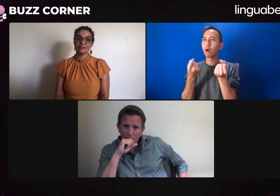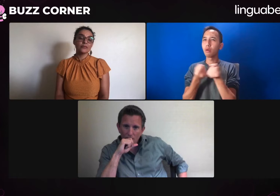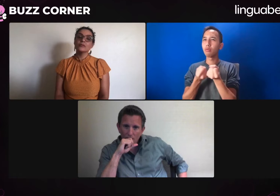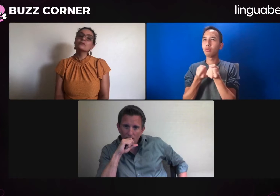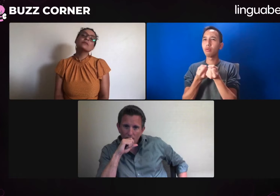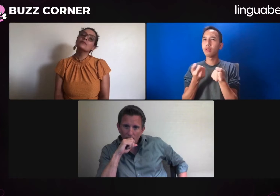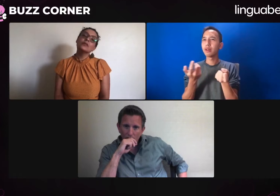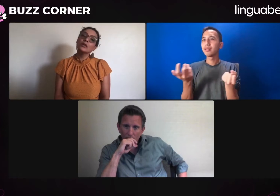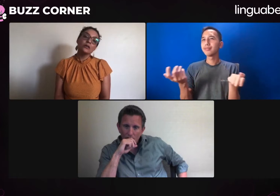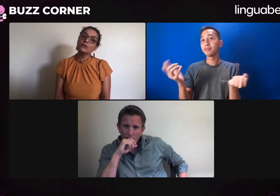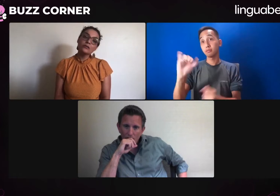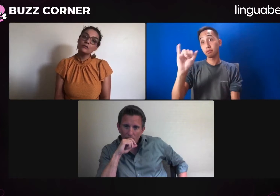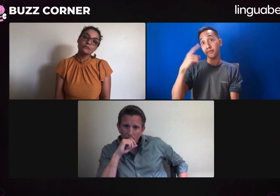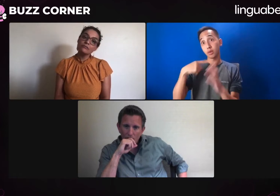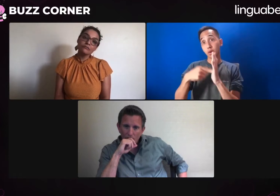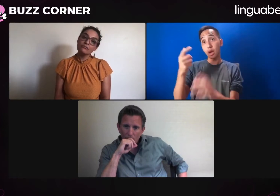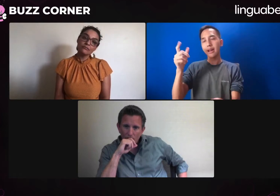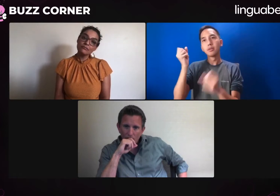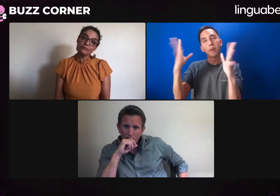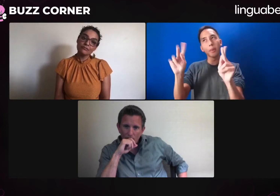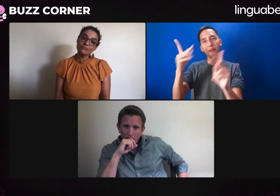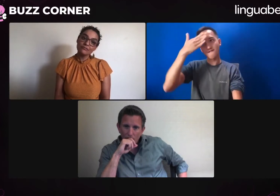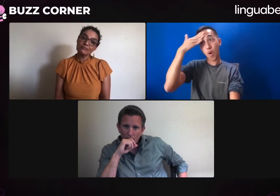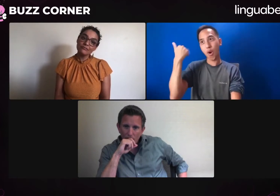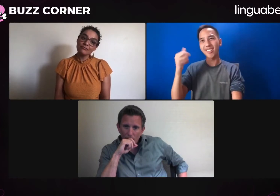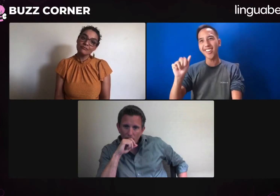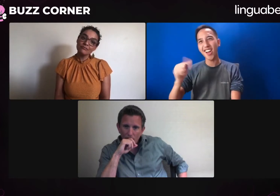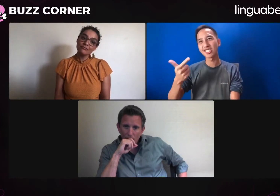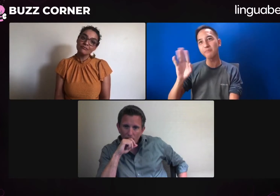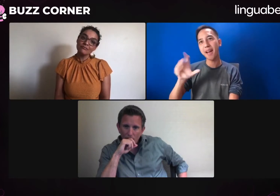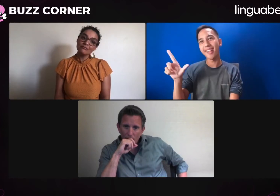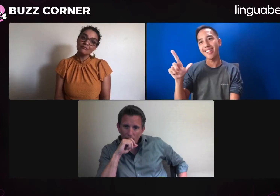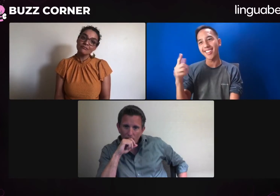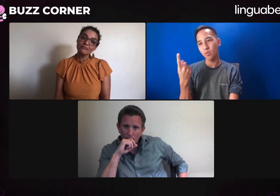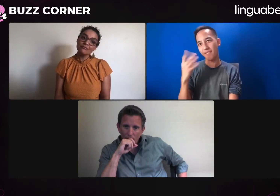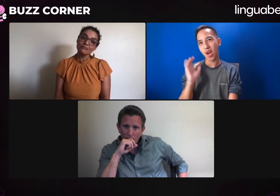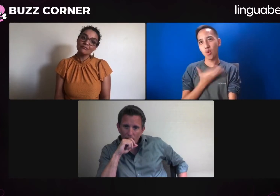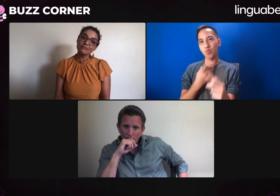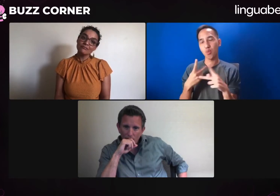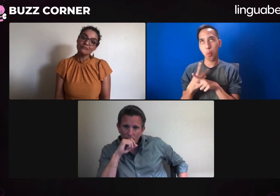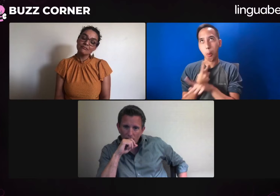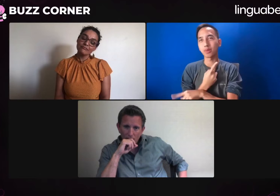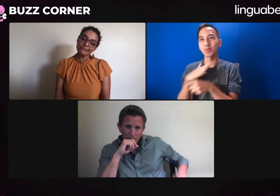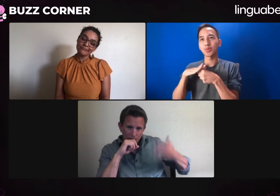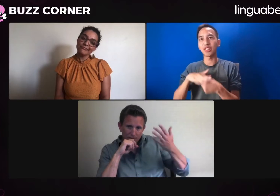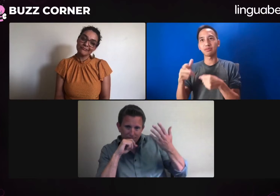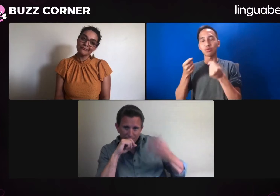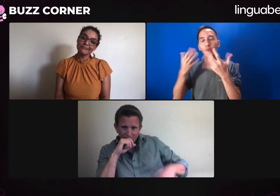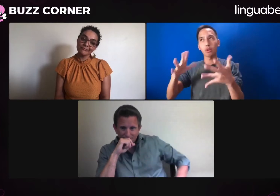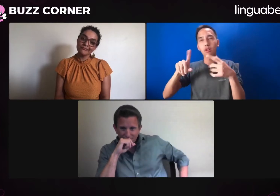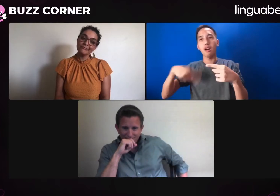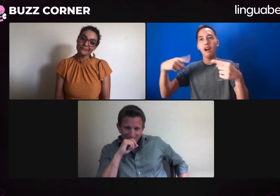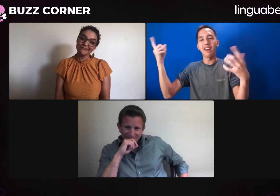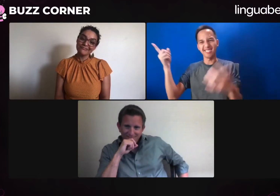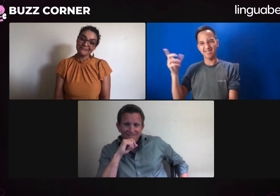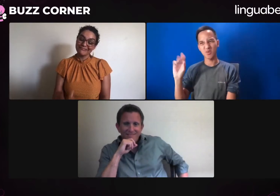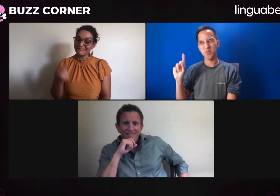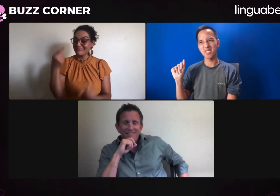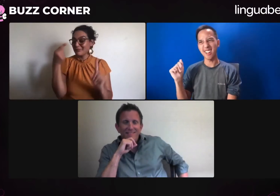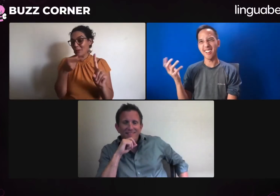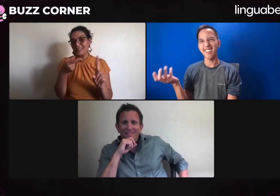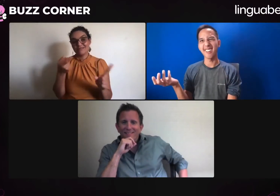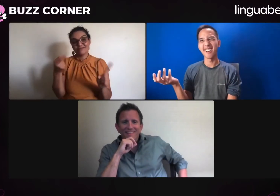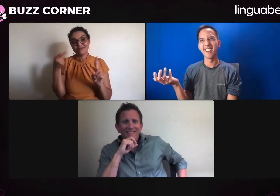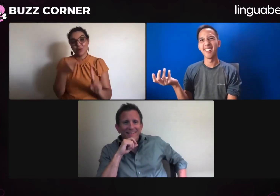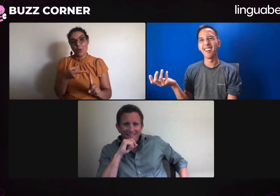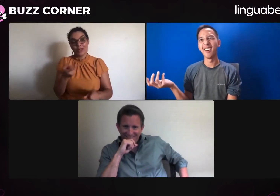if you're looking at a coda and a goda, they're not always very supportive, because a lot of people forget about Alexander Graham Bell, who was one of our worst